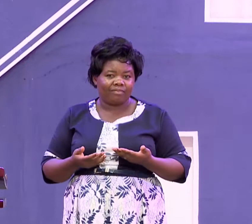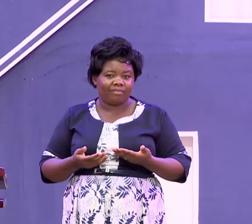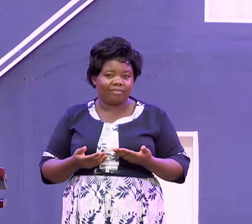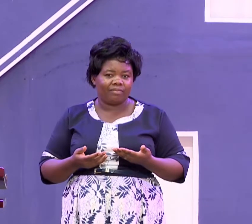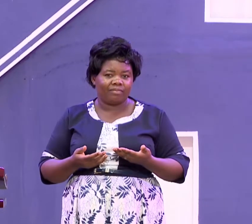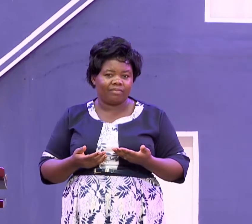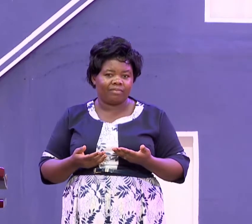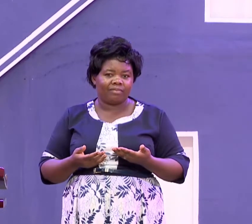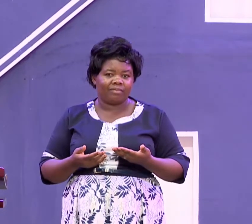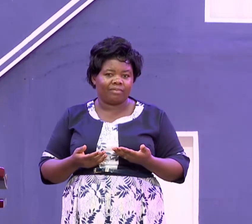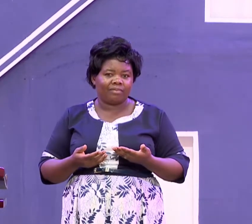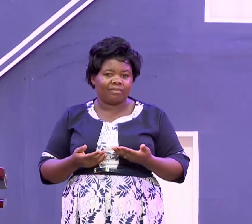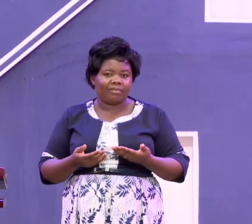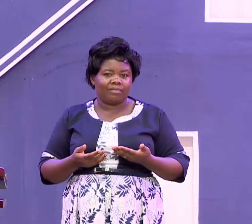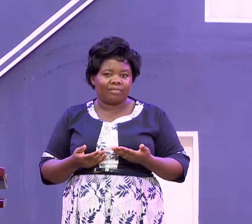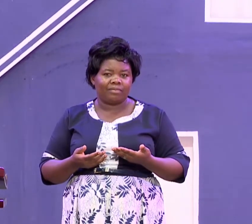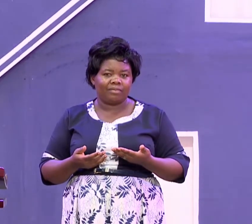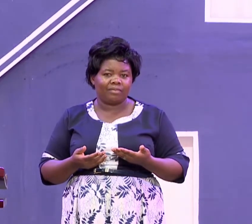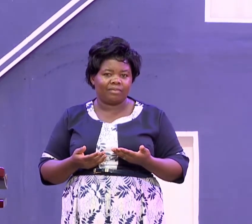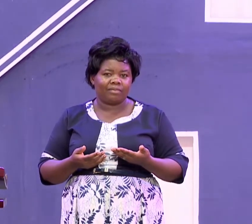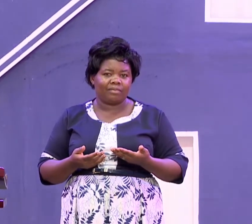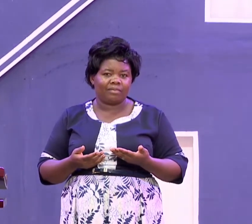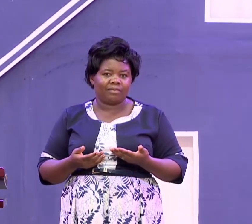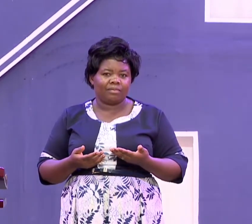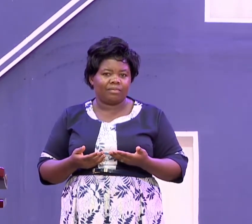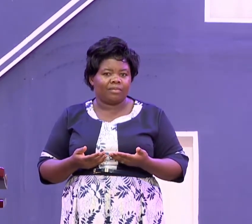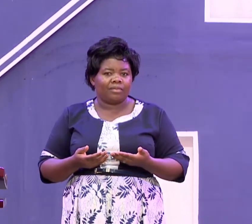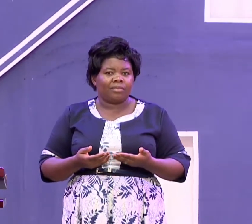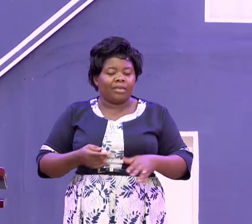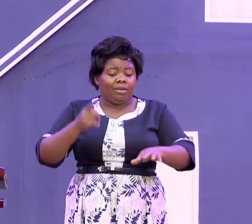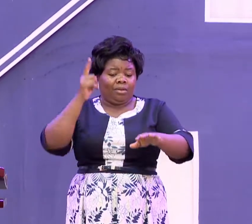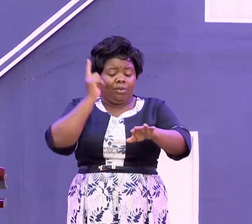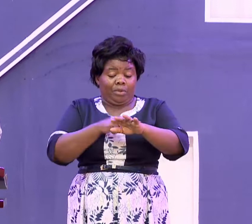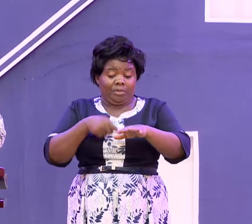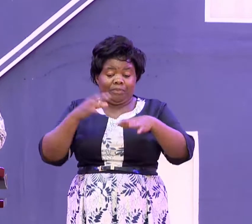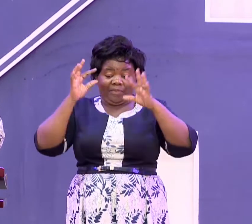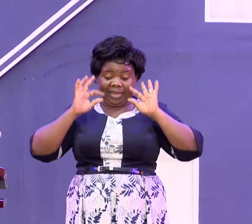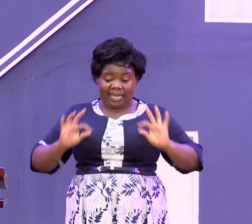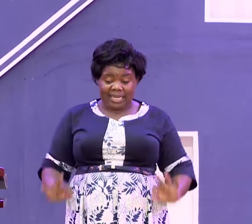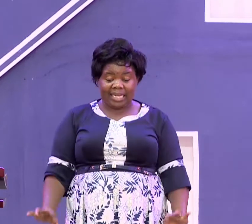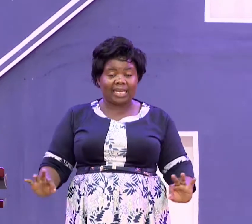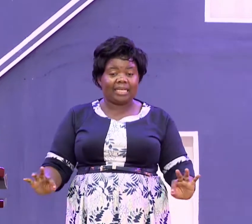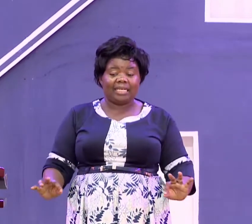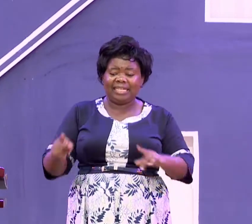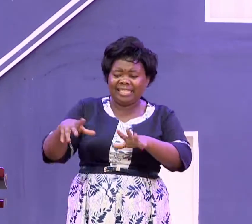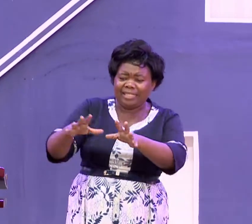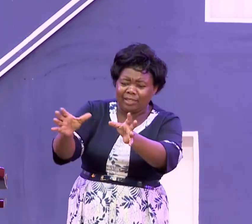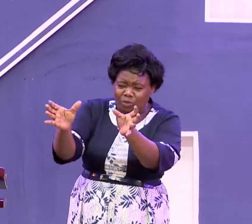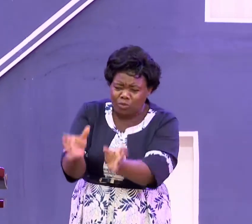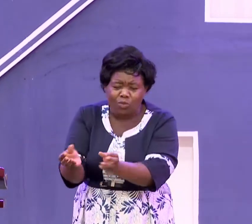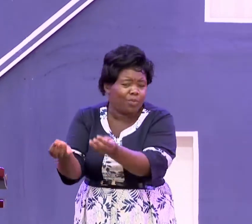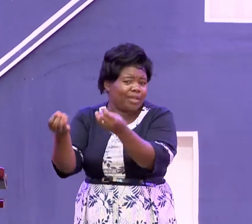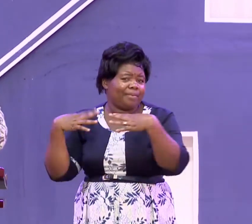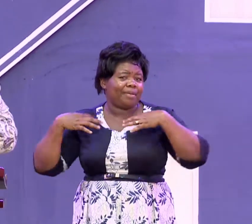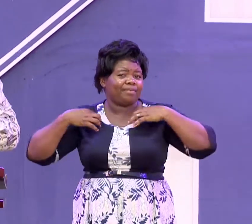group. Mu Luganda ne wajita group. Okay. When I was naked, bwen nali bwerere, this group clothed me.